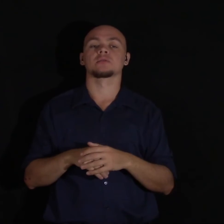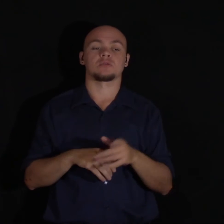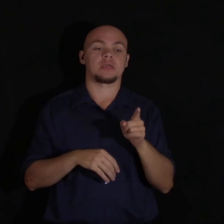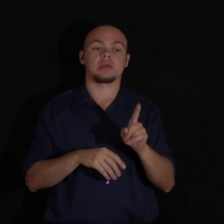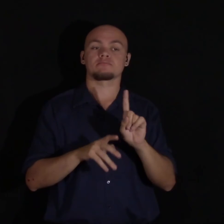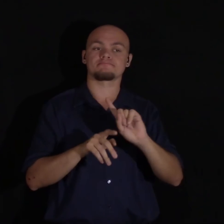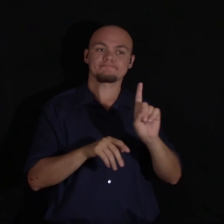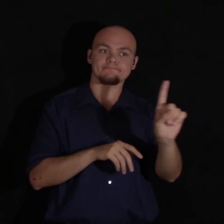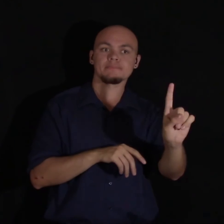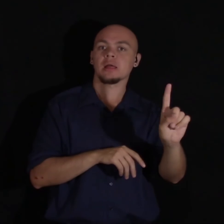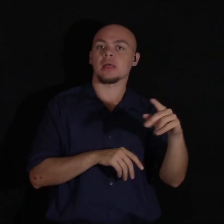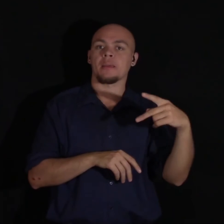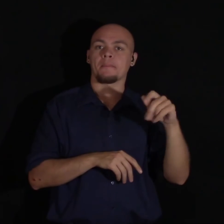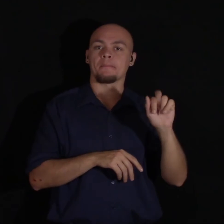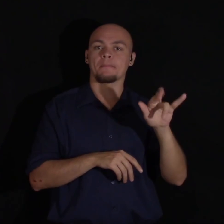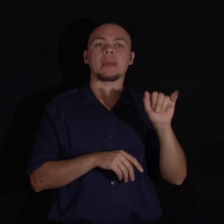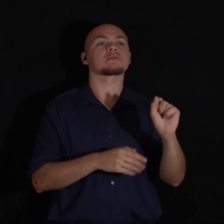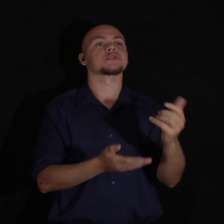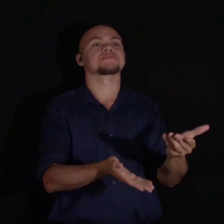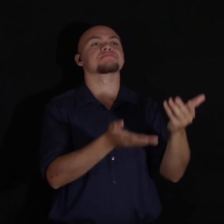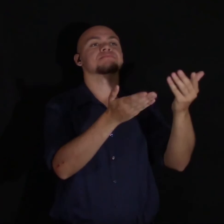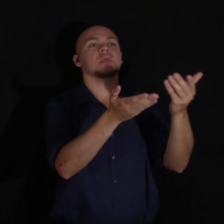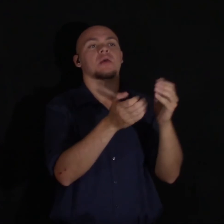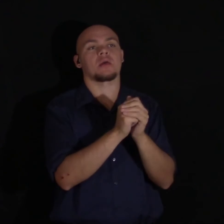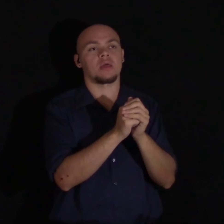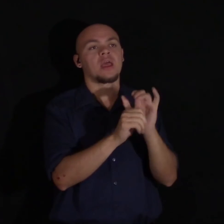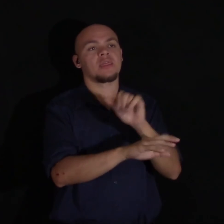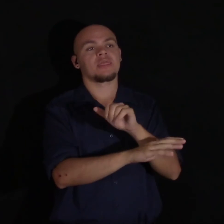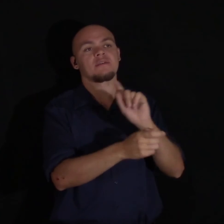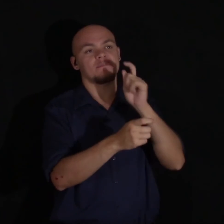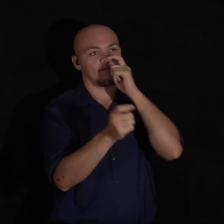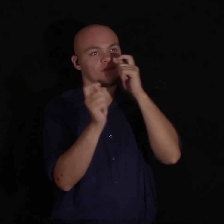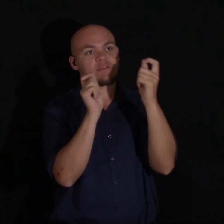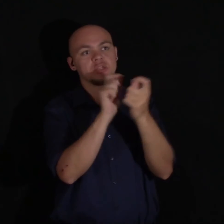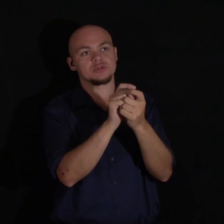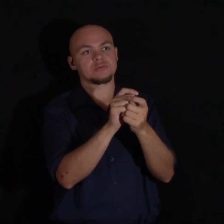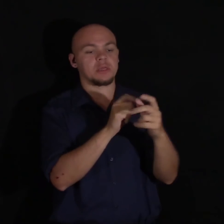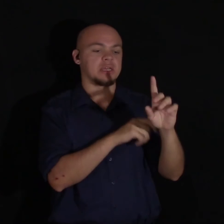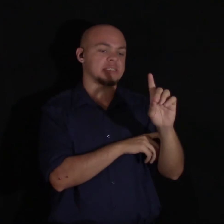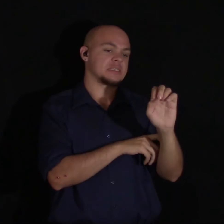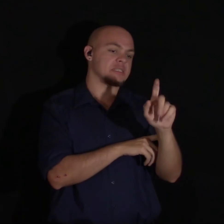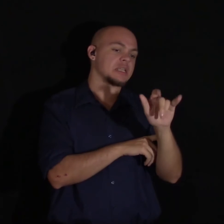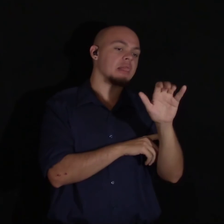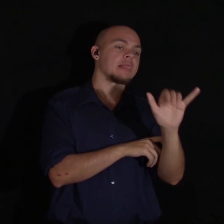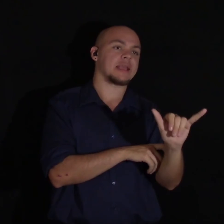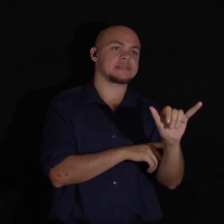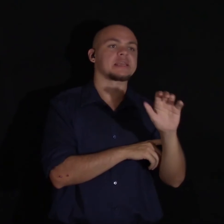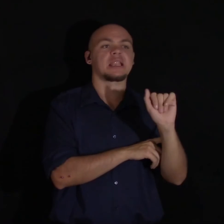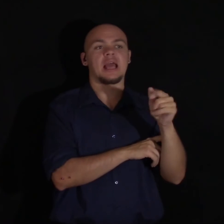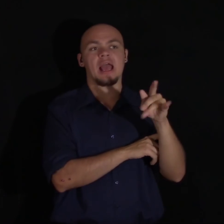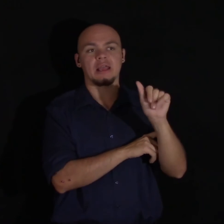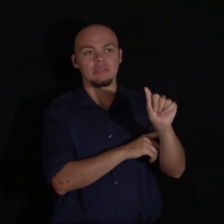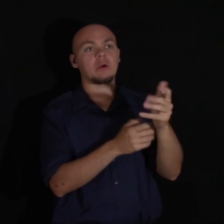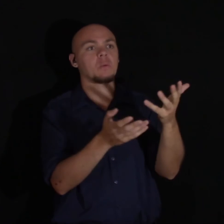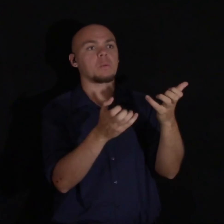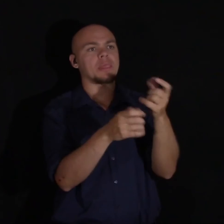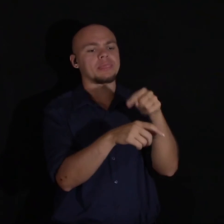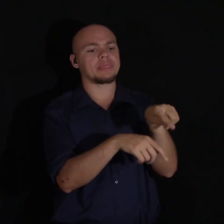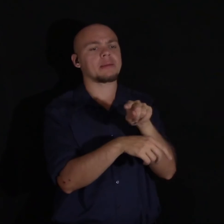delivered himself up to the vengeance of the law, hoping to free de Lacy and Agatha by this proceeding. He did